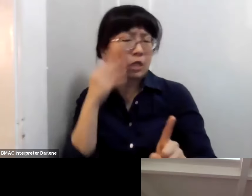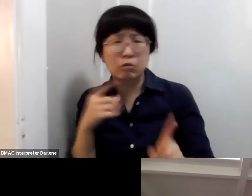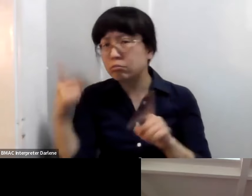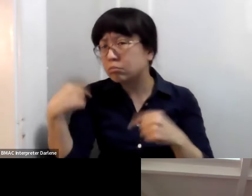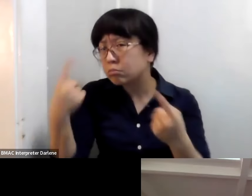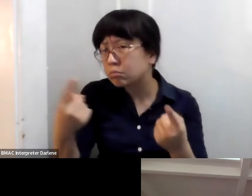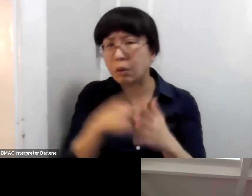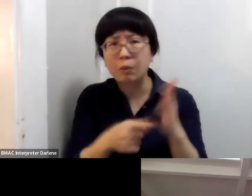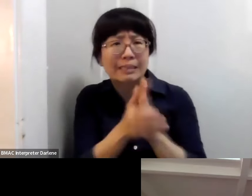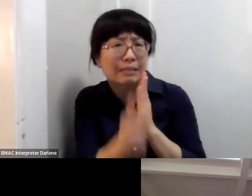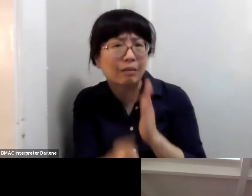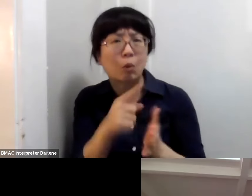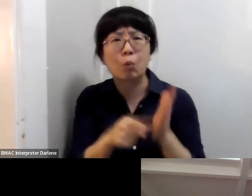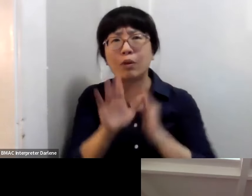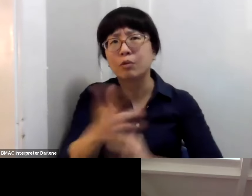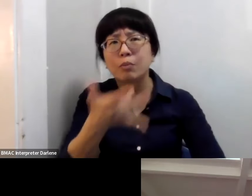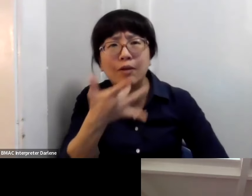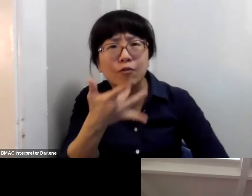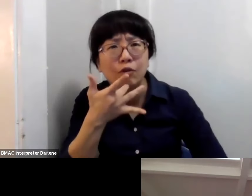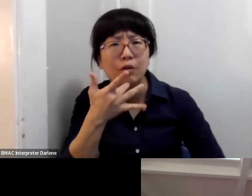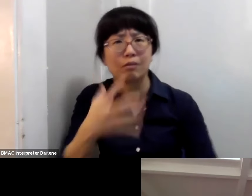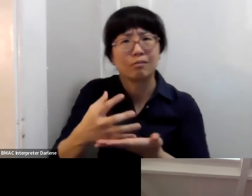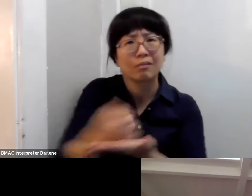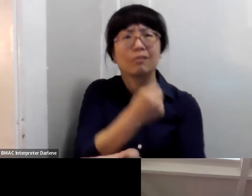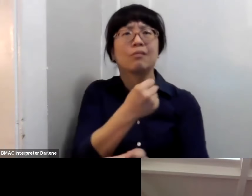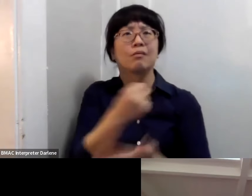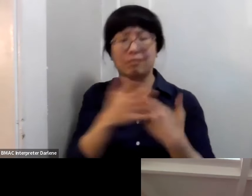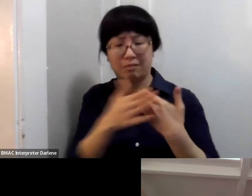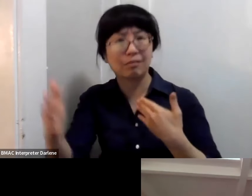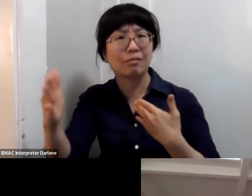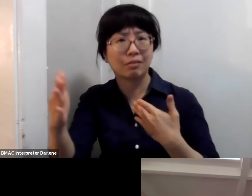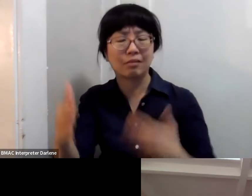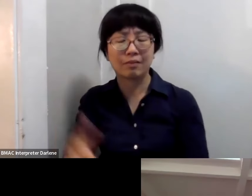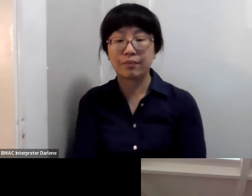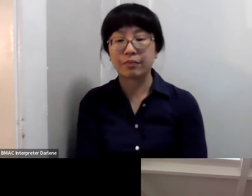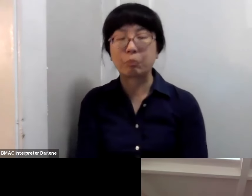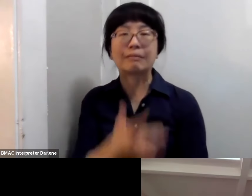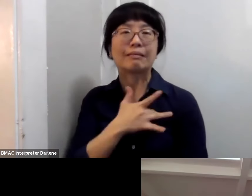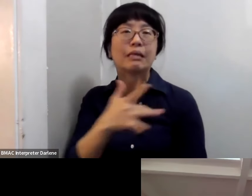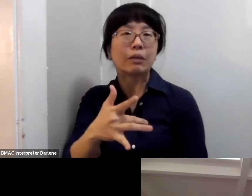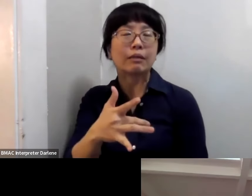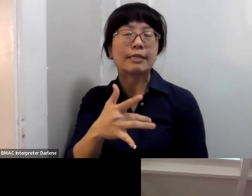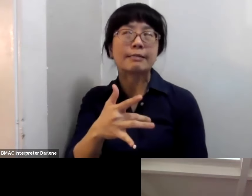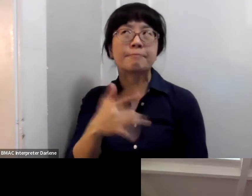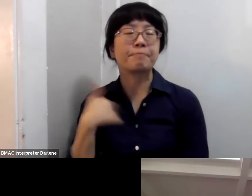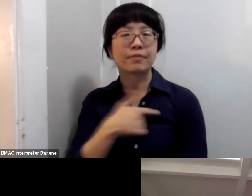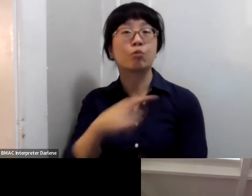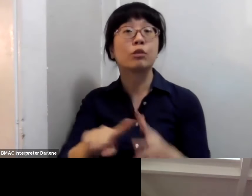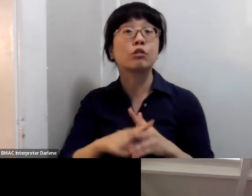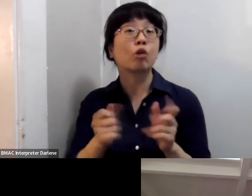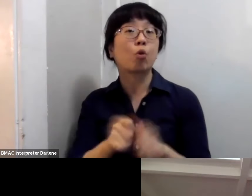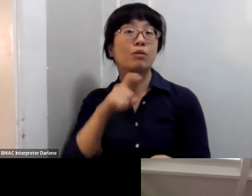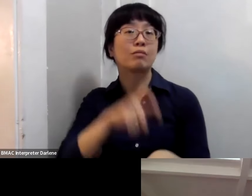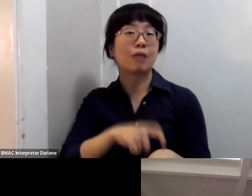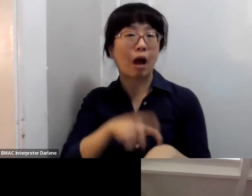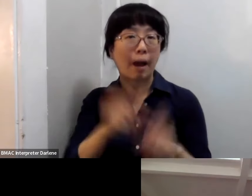What are their preferences and how we can maximize that moving forward? But typically we're looking at starting at time management and working